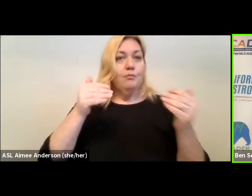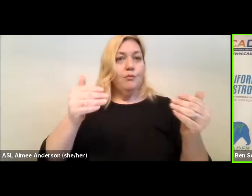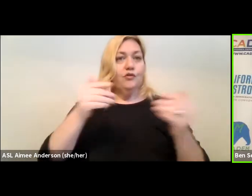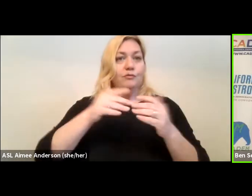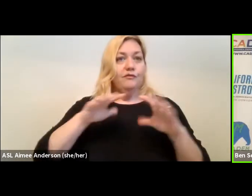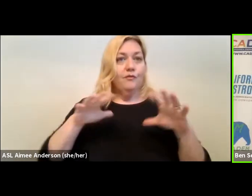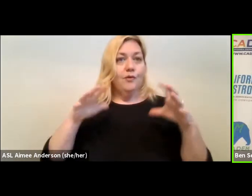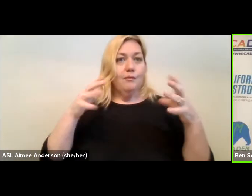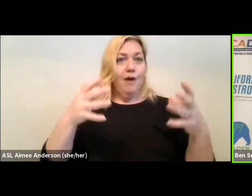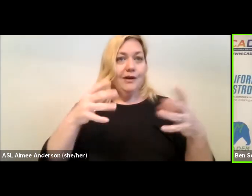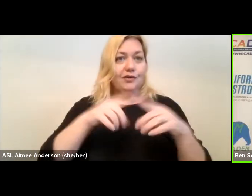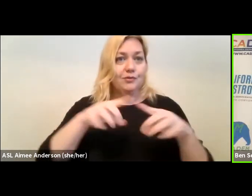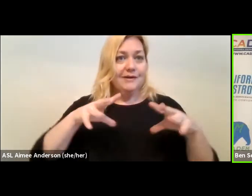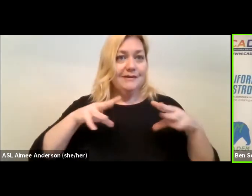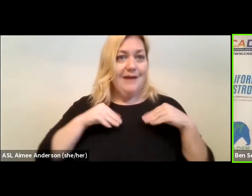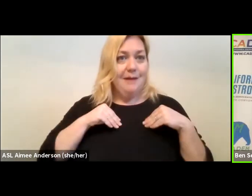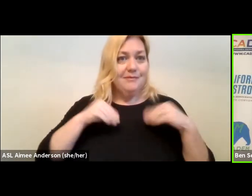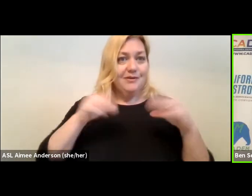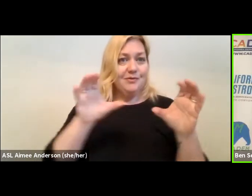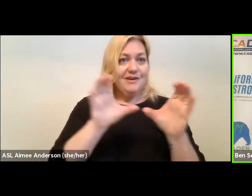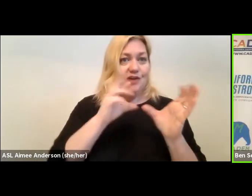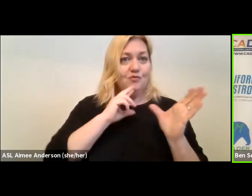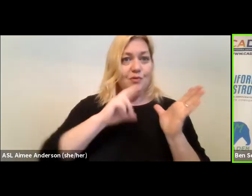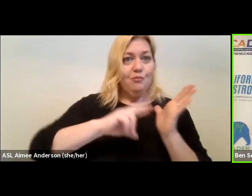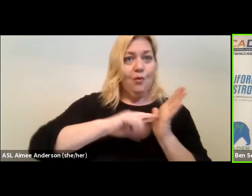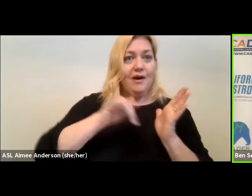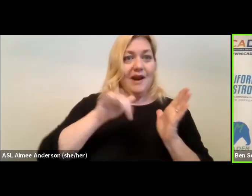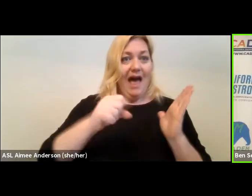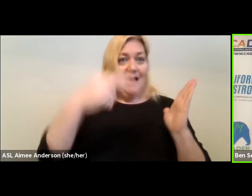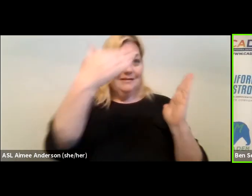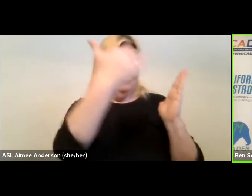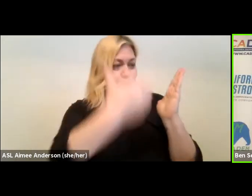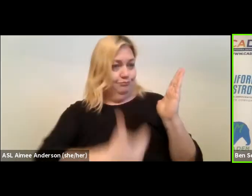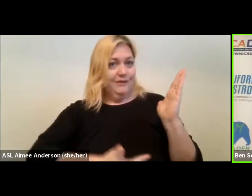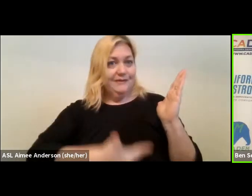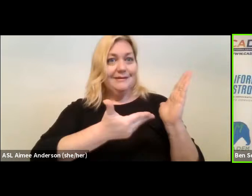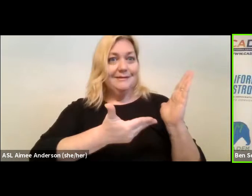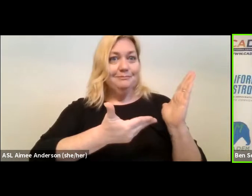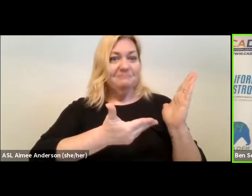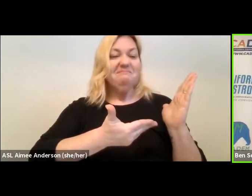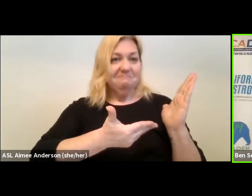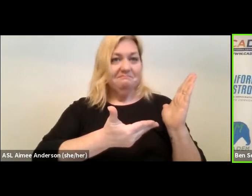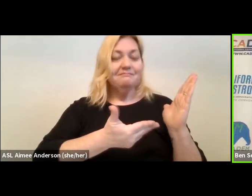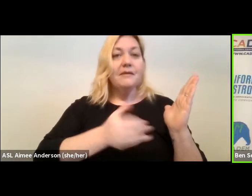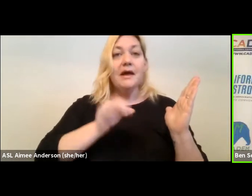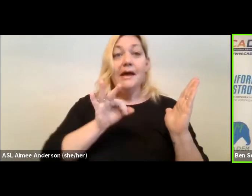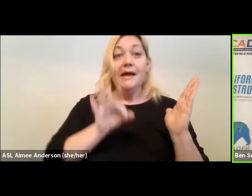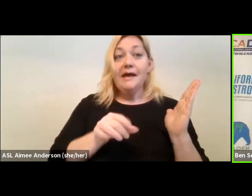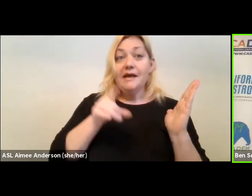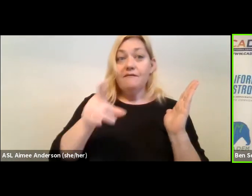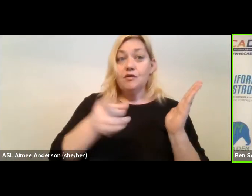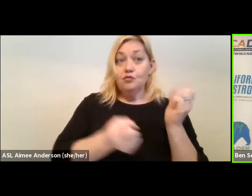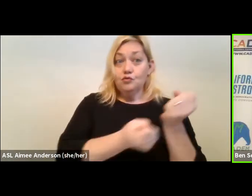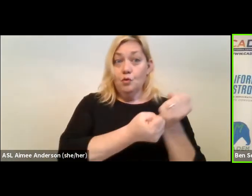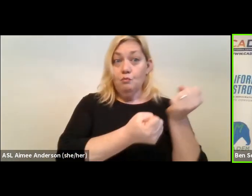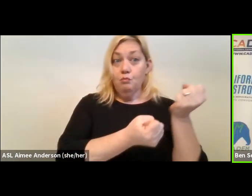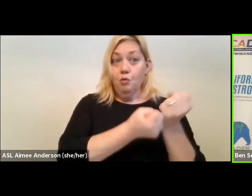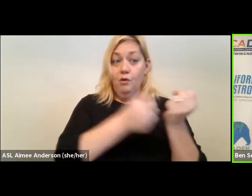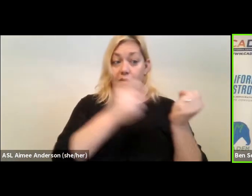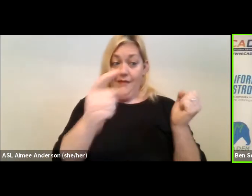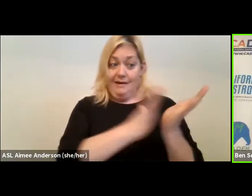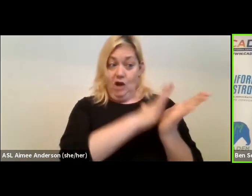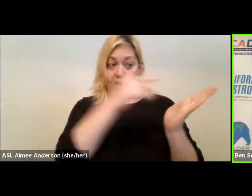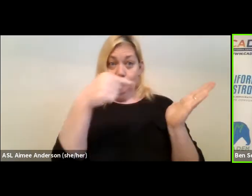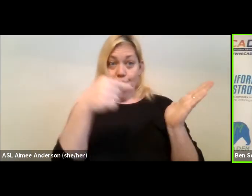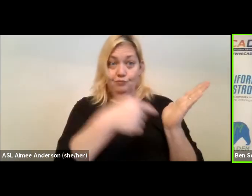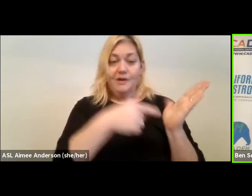to accept the credentials report as presented. If you support adopting the credentials